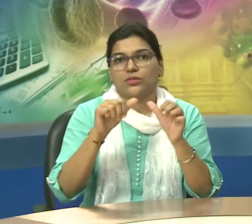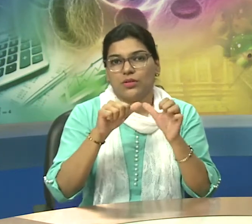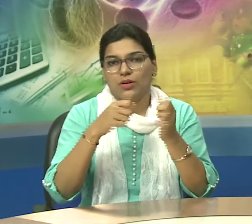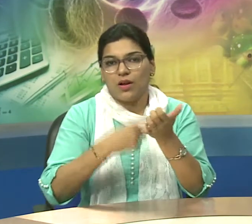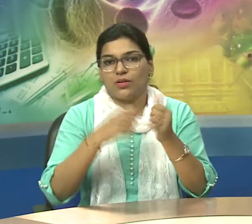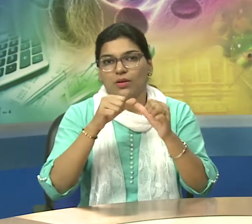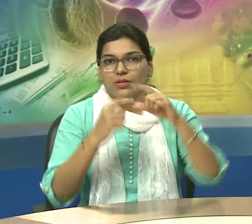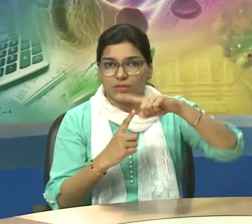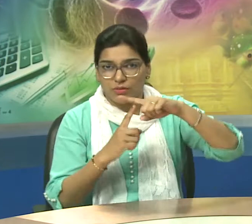received the